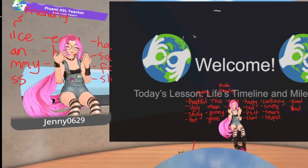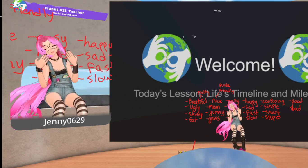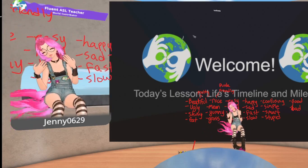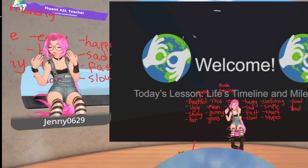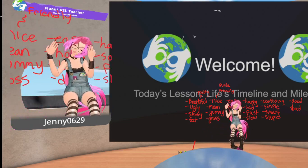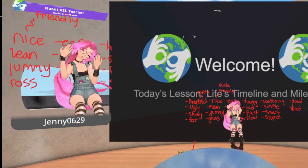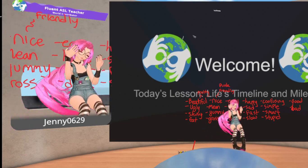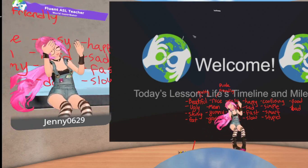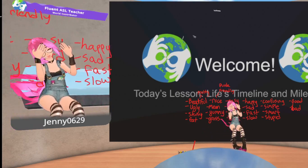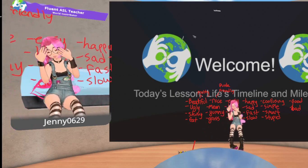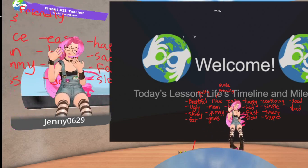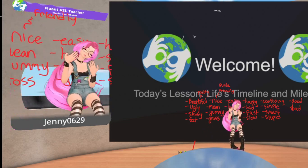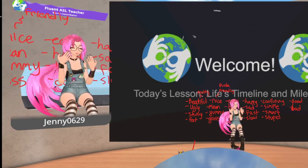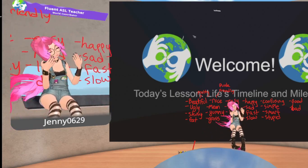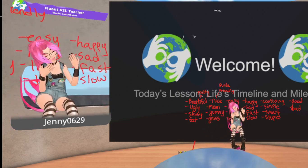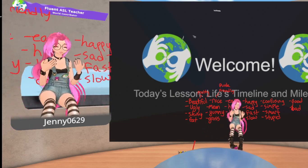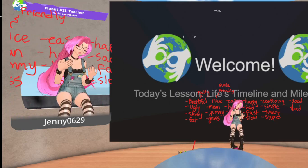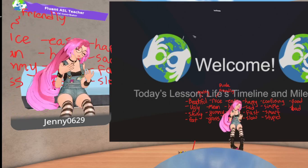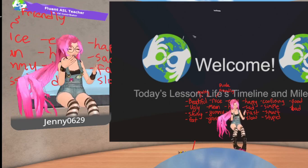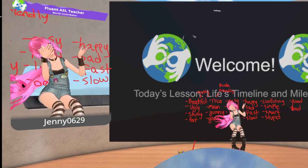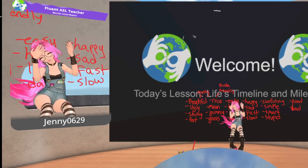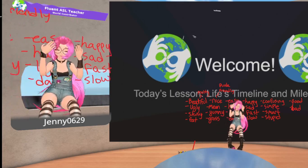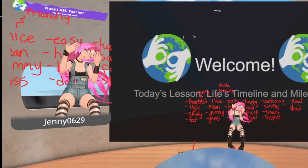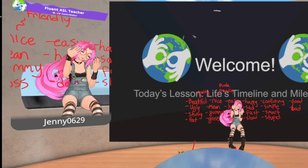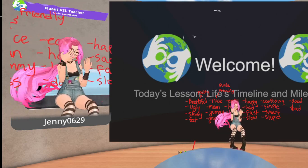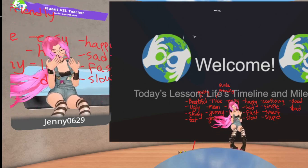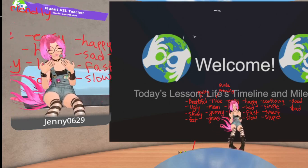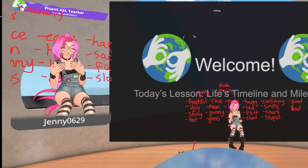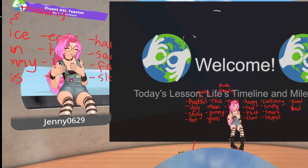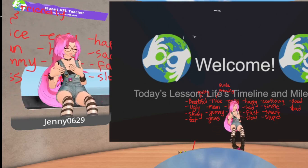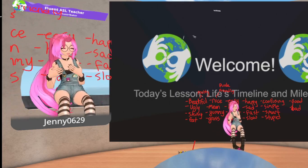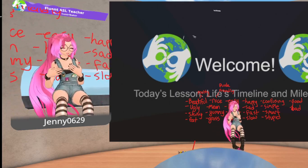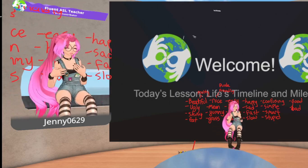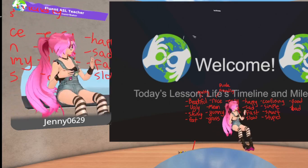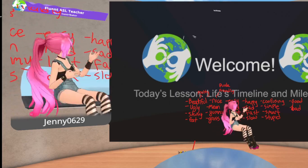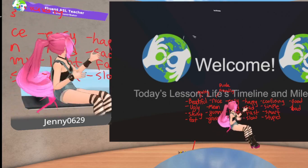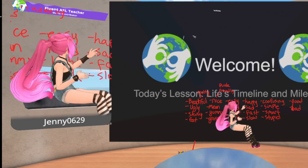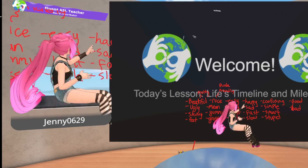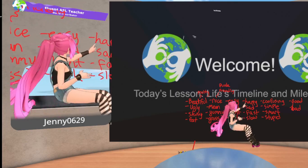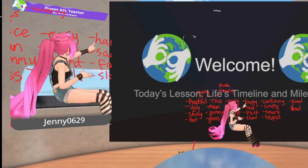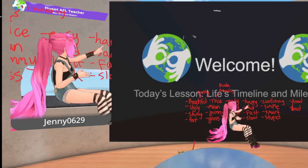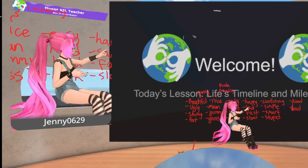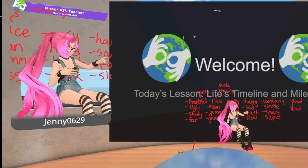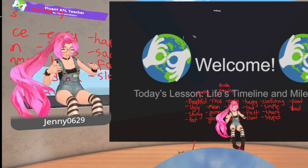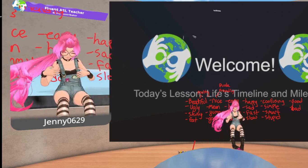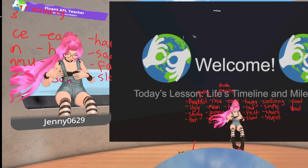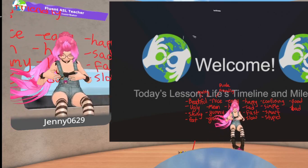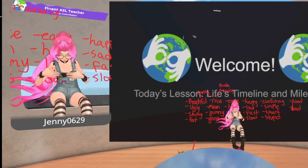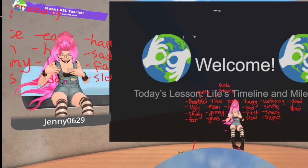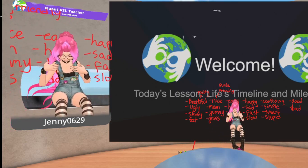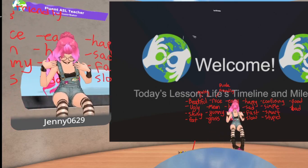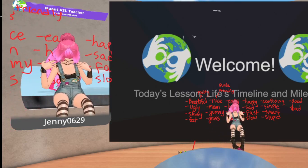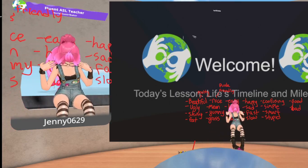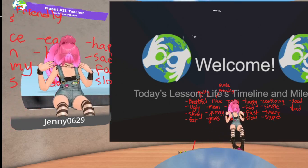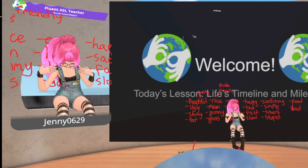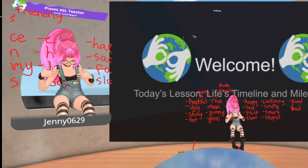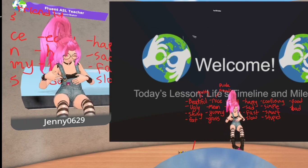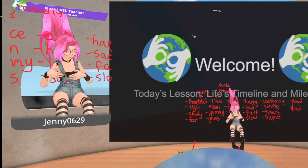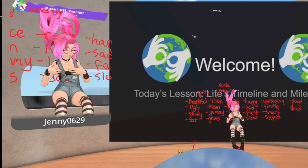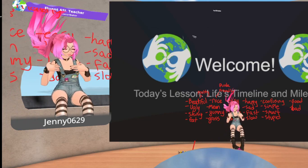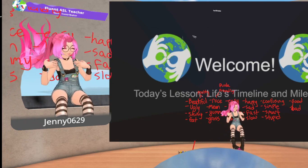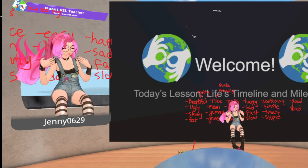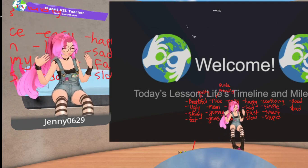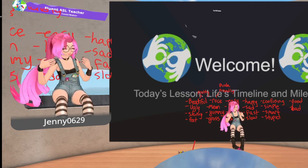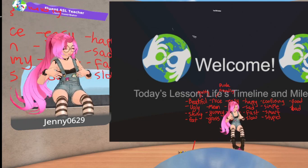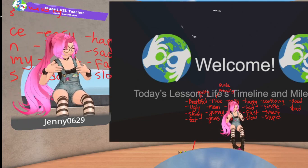so sad. Doing a little dance while you're saying sign. You're not gonna do that. And you're not gonna say, I felt so